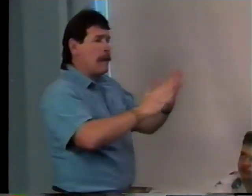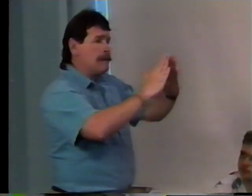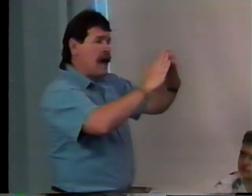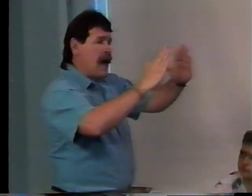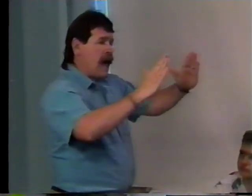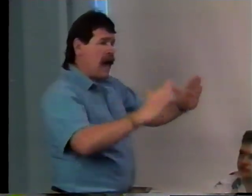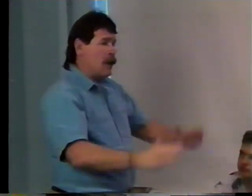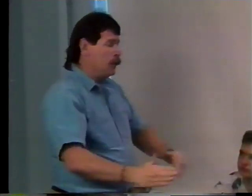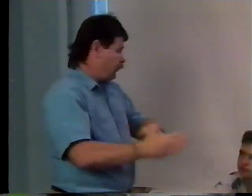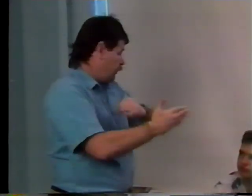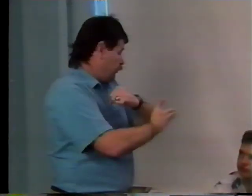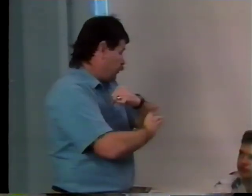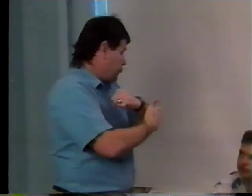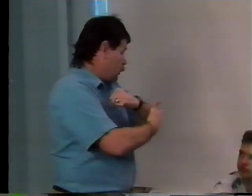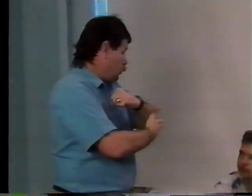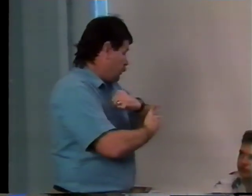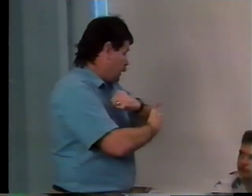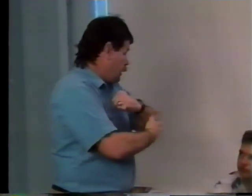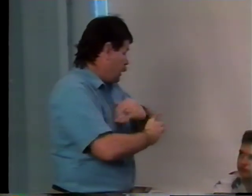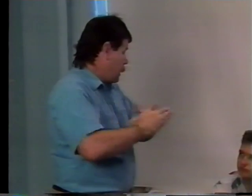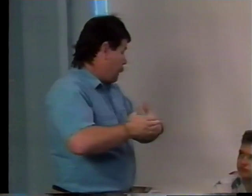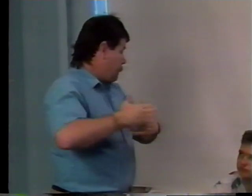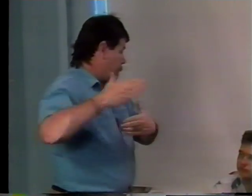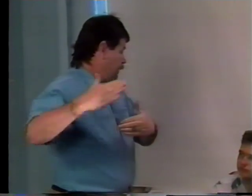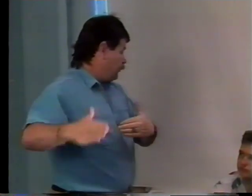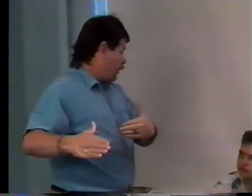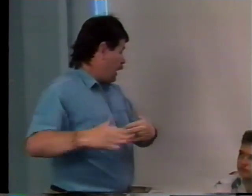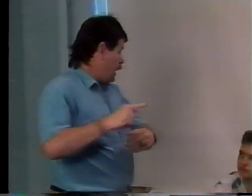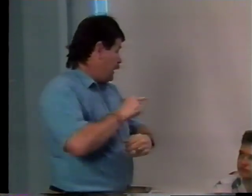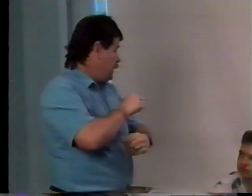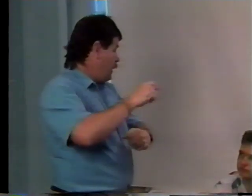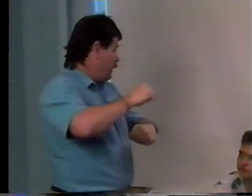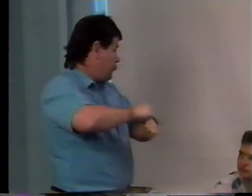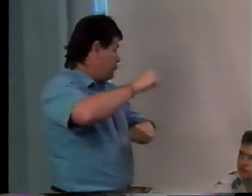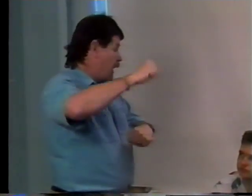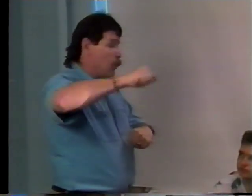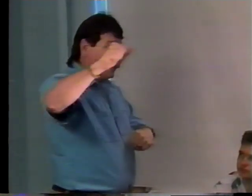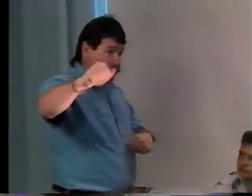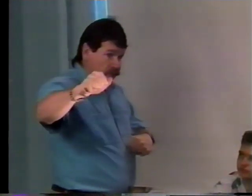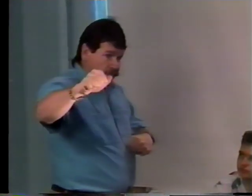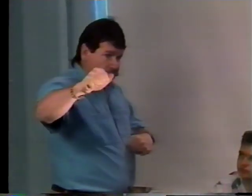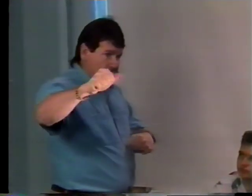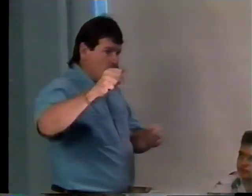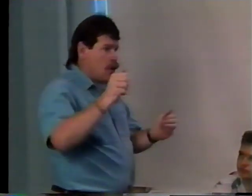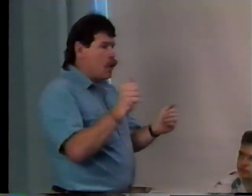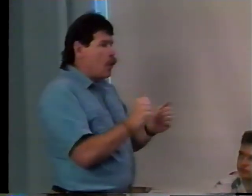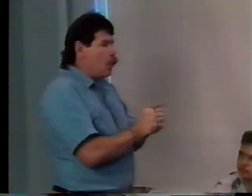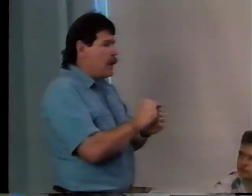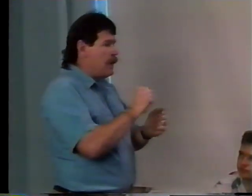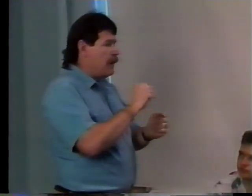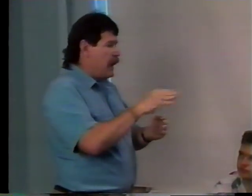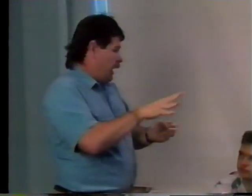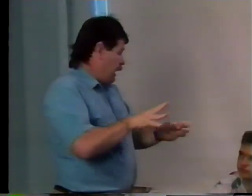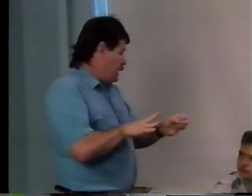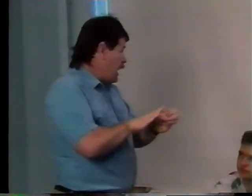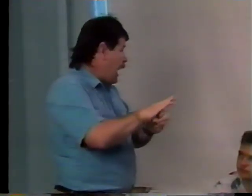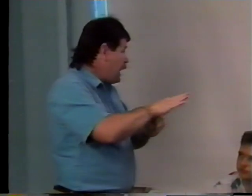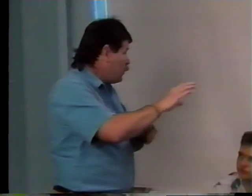some house suburban beside the mountains with an